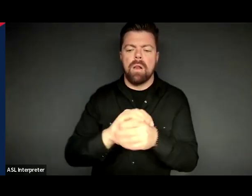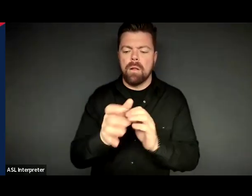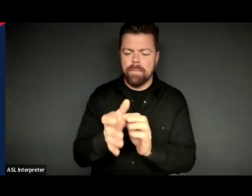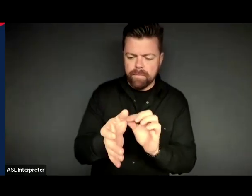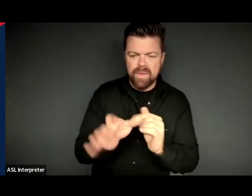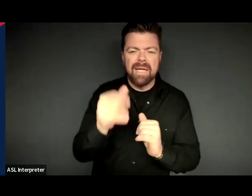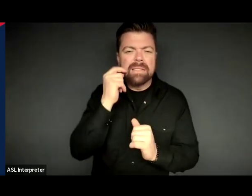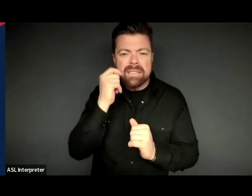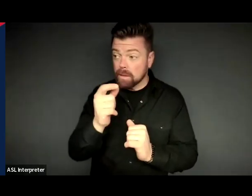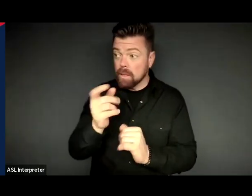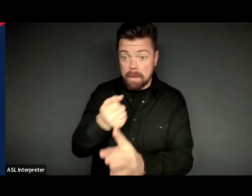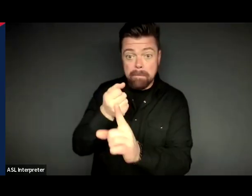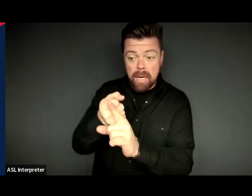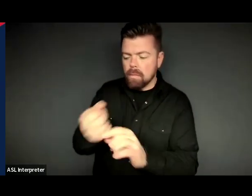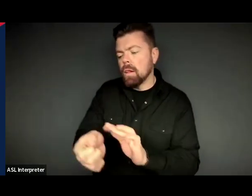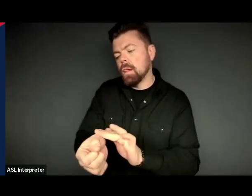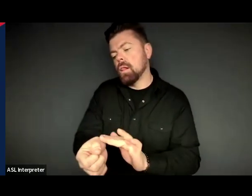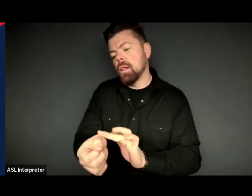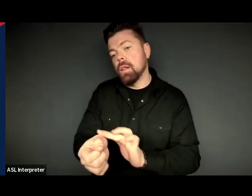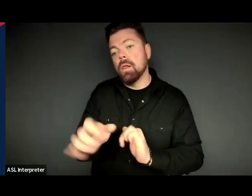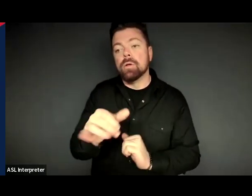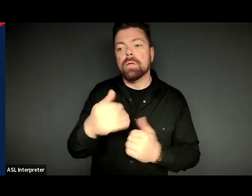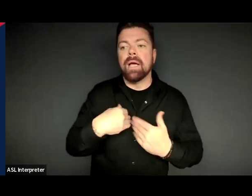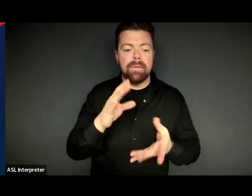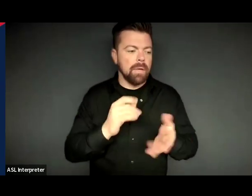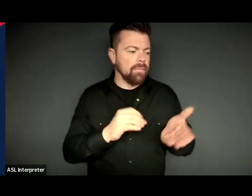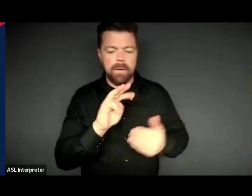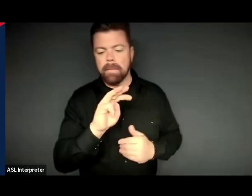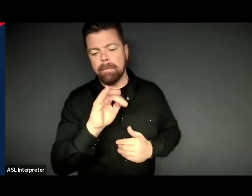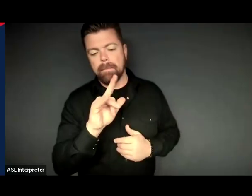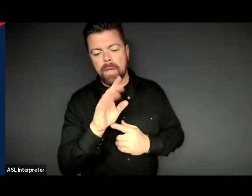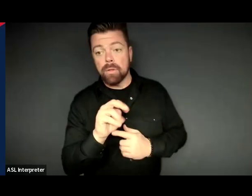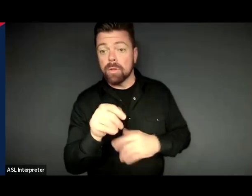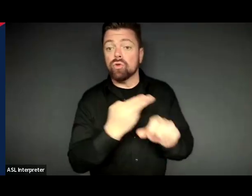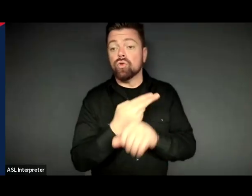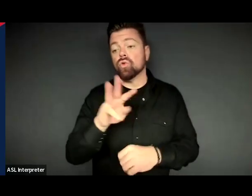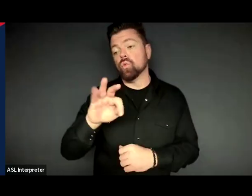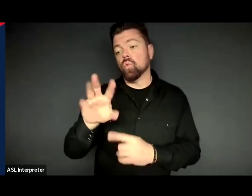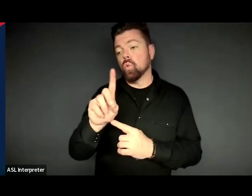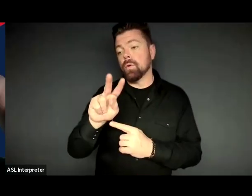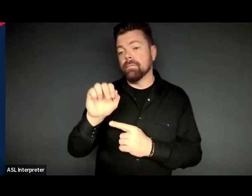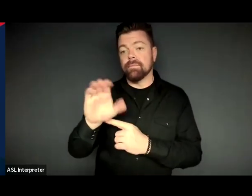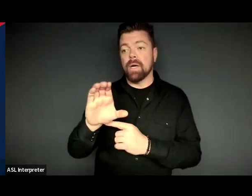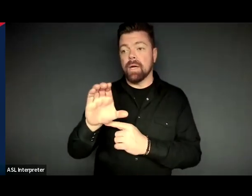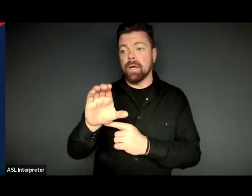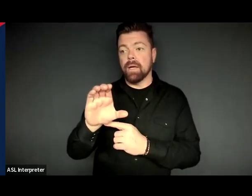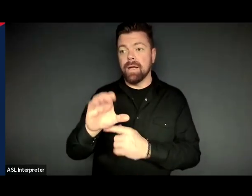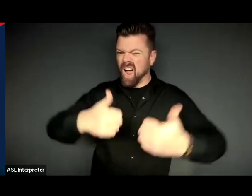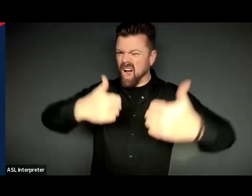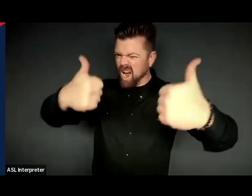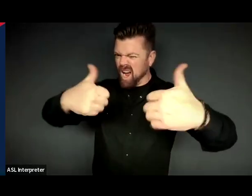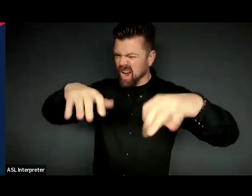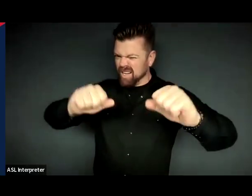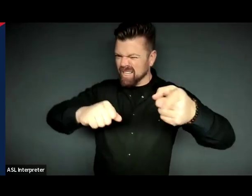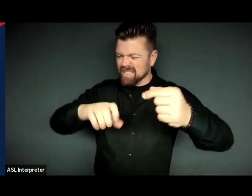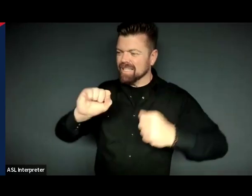that really helps. And we have a comment from Milton, who used the wound vac at the Stokes VA. Yay, spinal